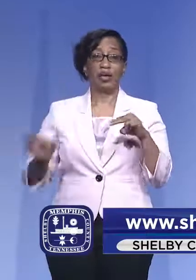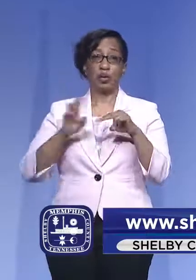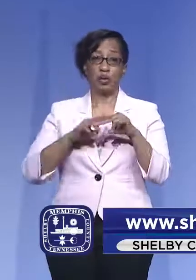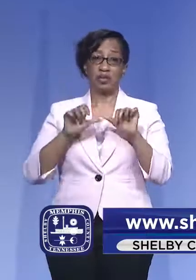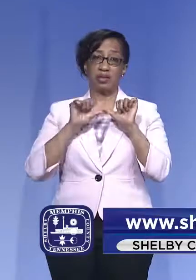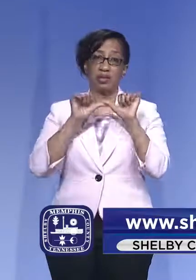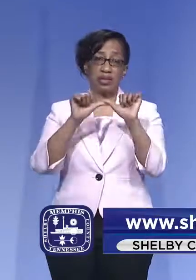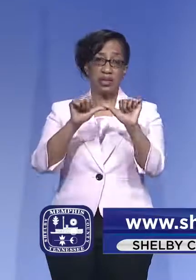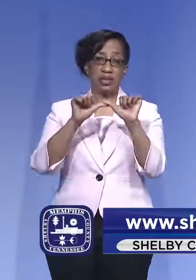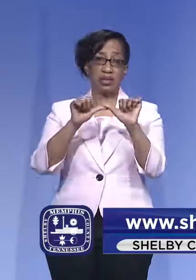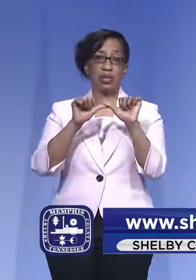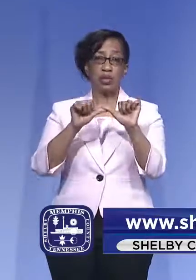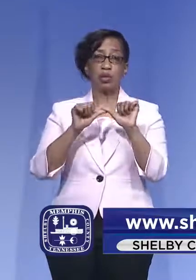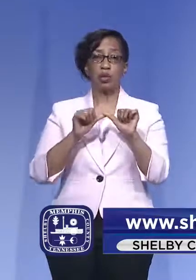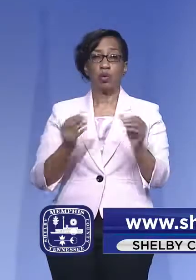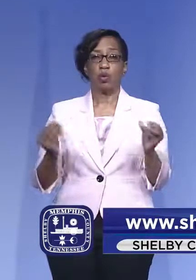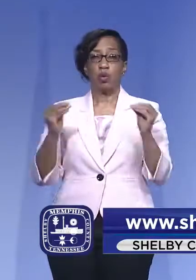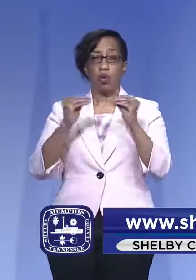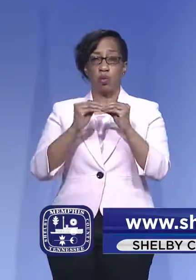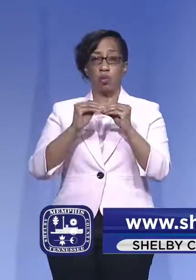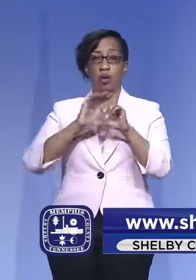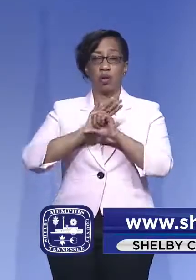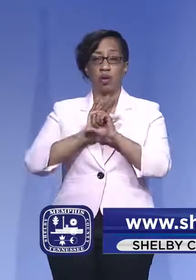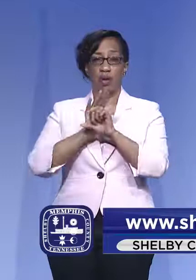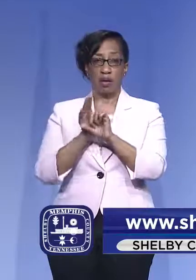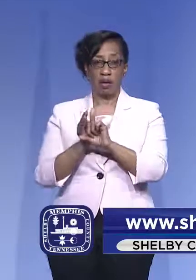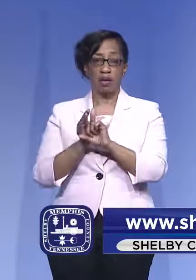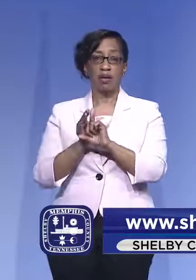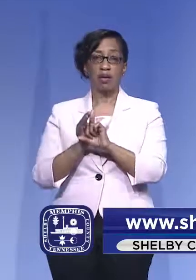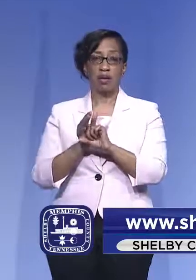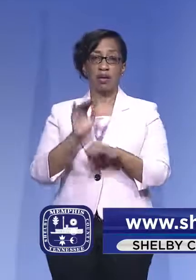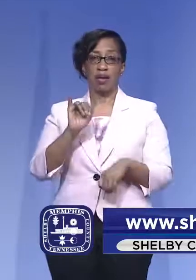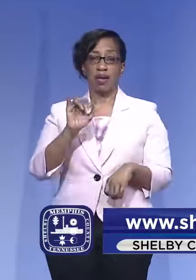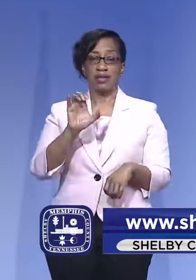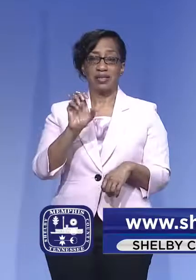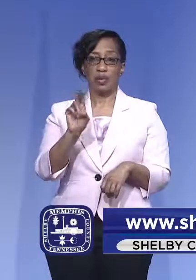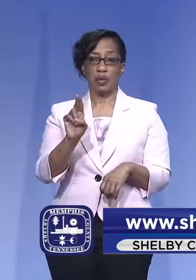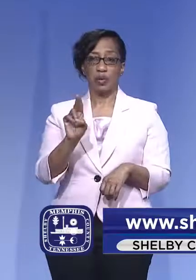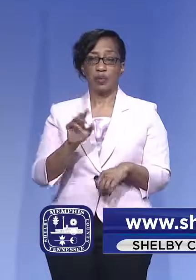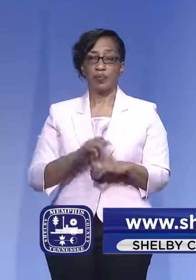to increase the number of cases that are hospitalized and in the ICU.